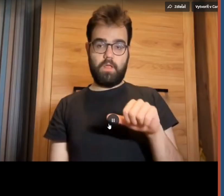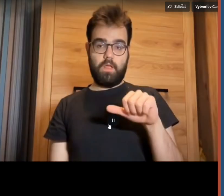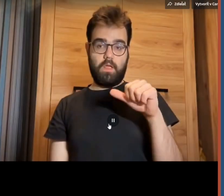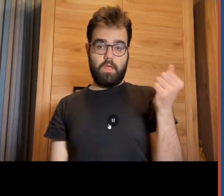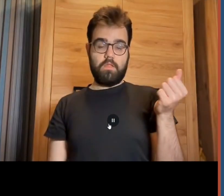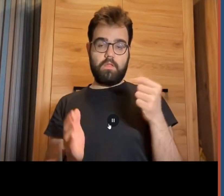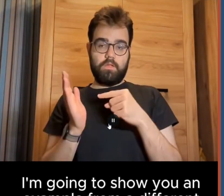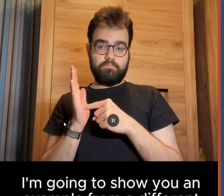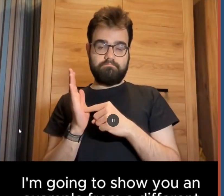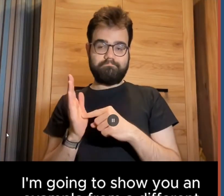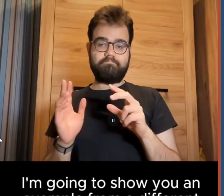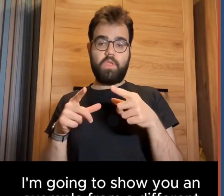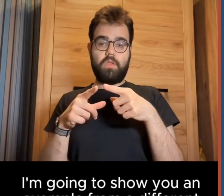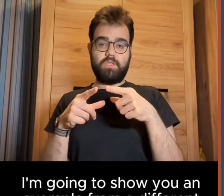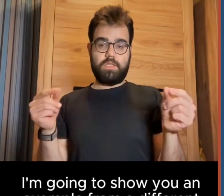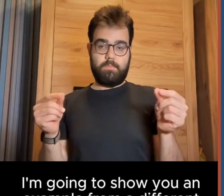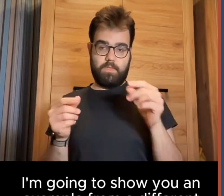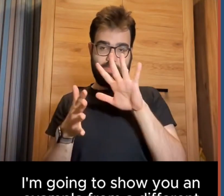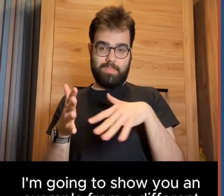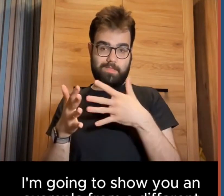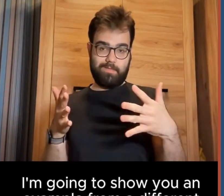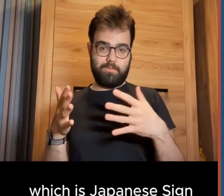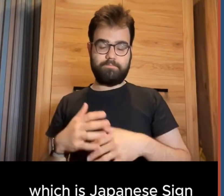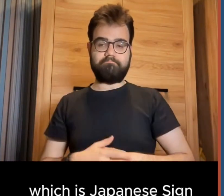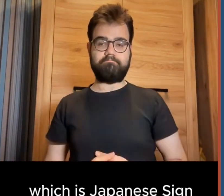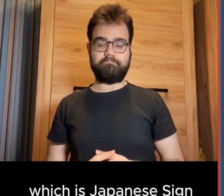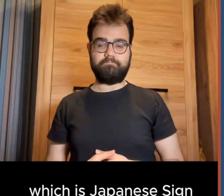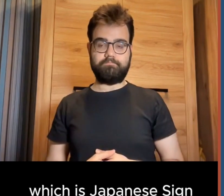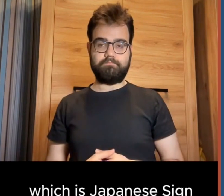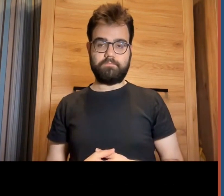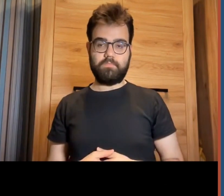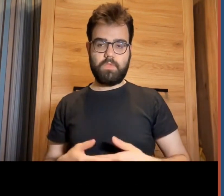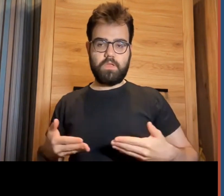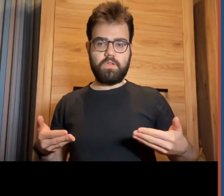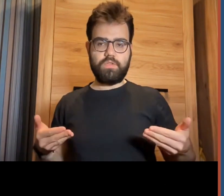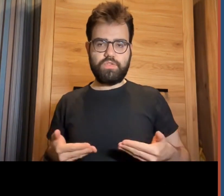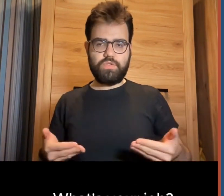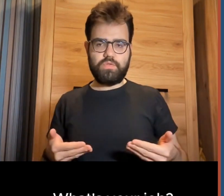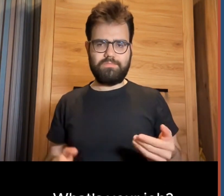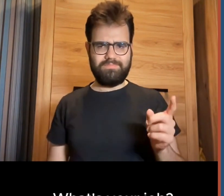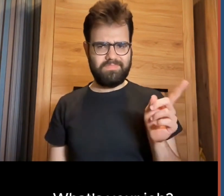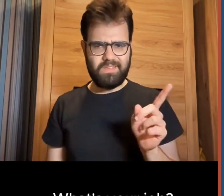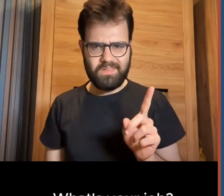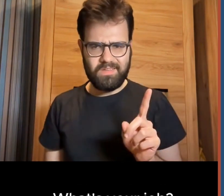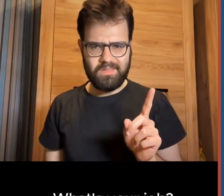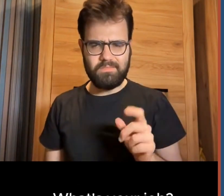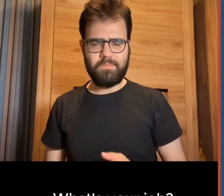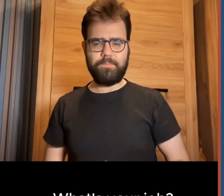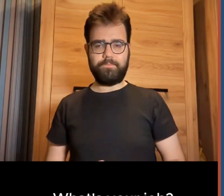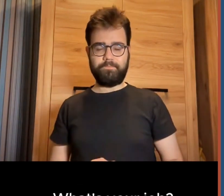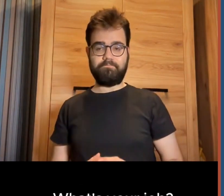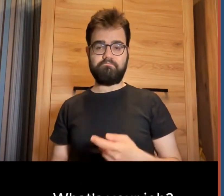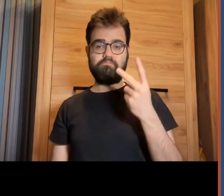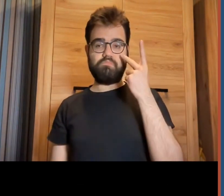Okay. Oh, it works, sorry. This is from the Japanese Sign Language. Work what?